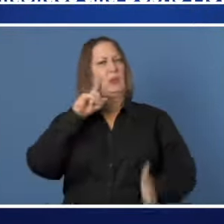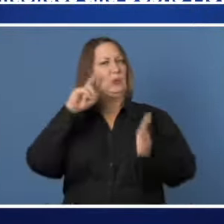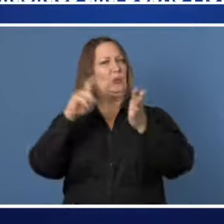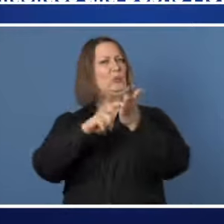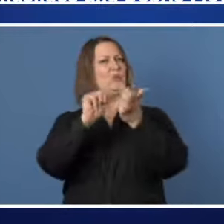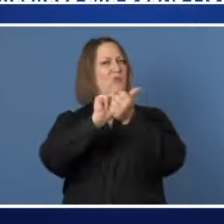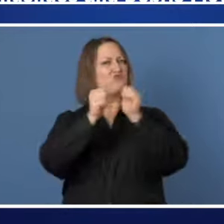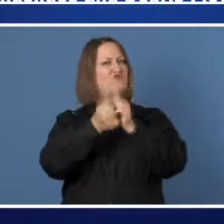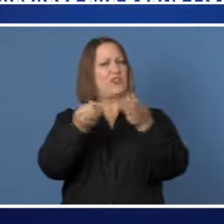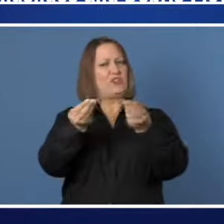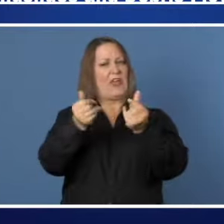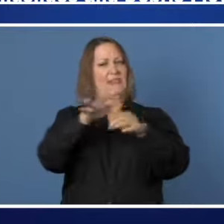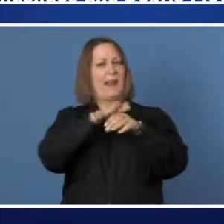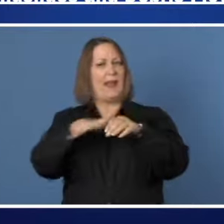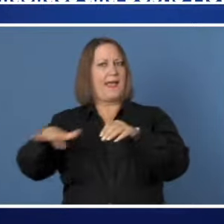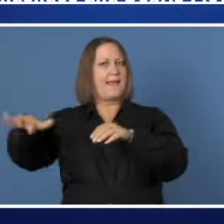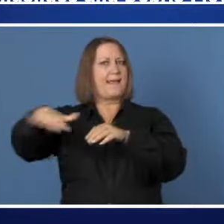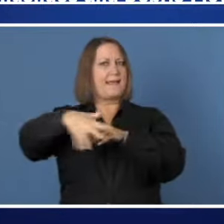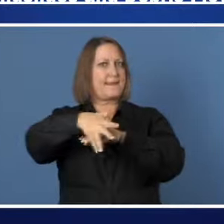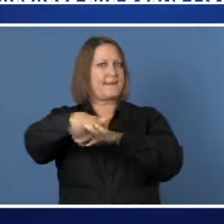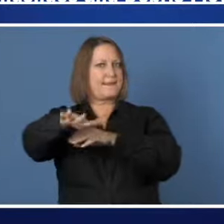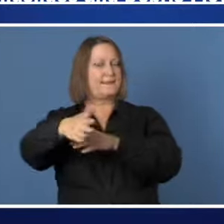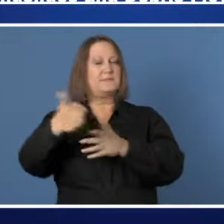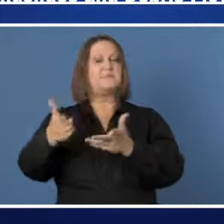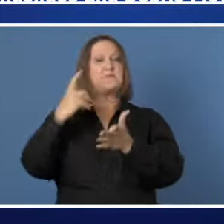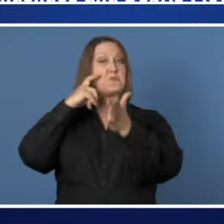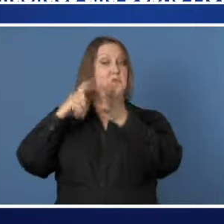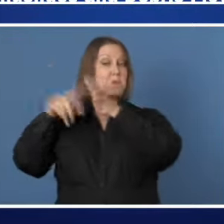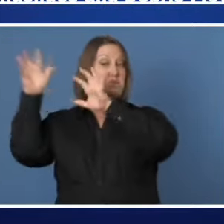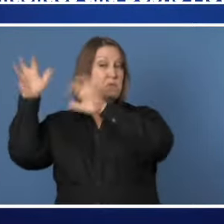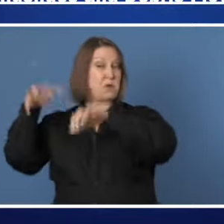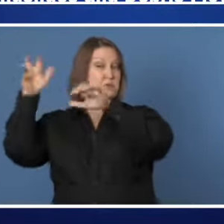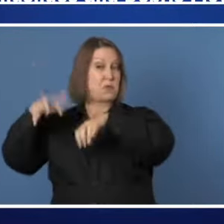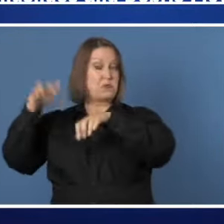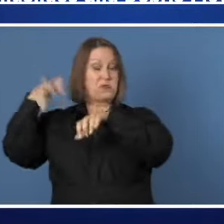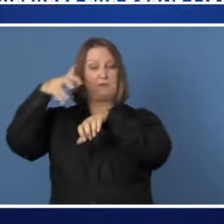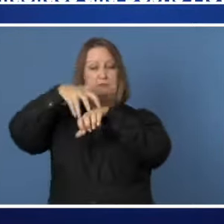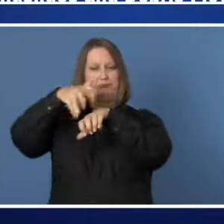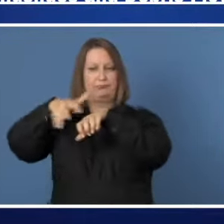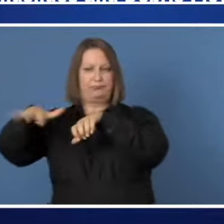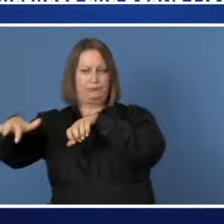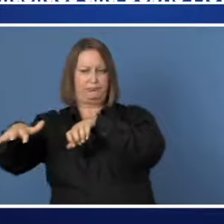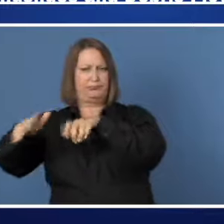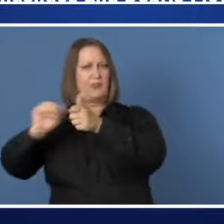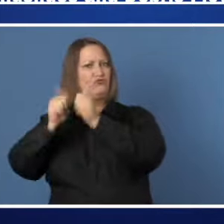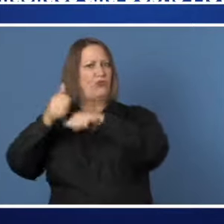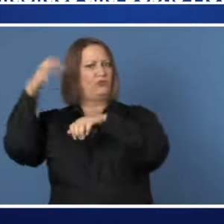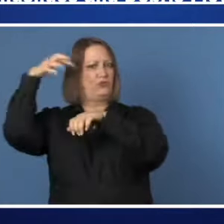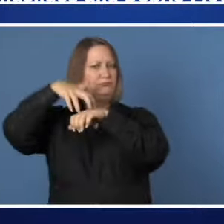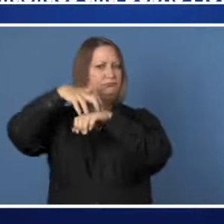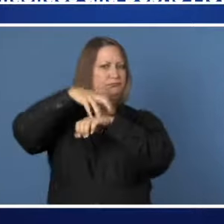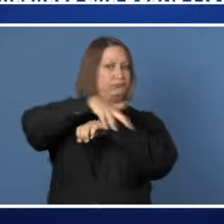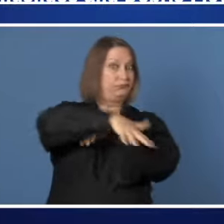Changes occur in your landscape, such as patterns of storm water drainage on slopes,